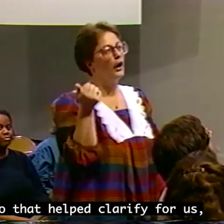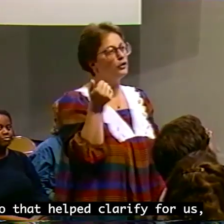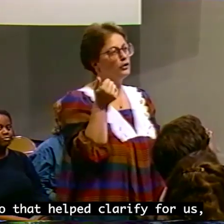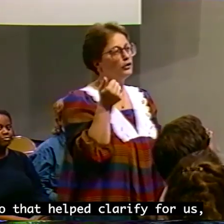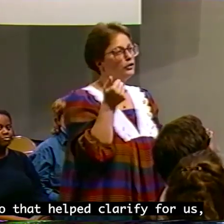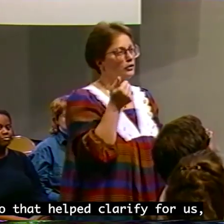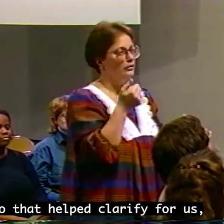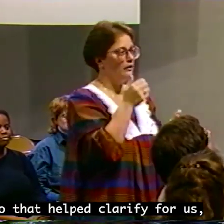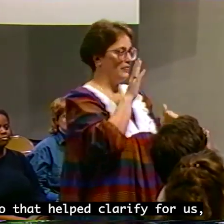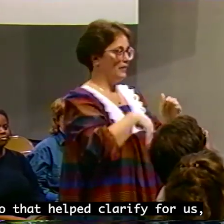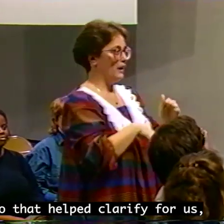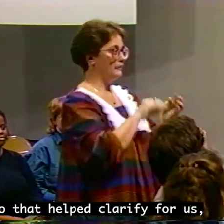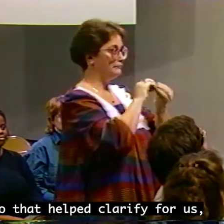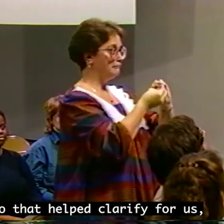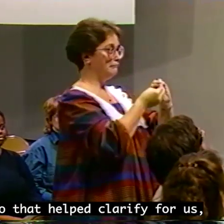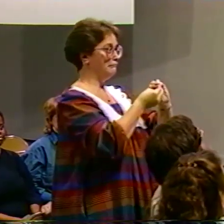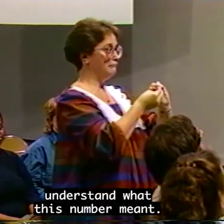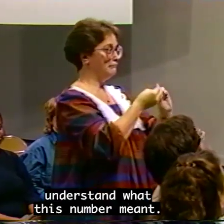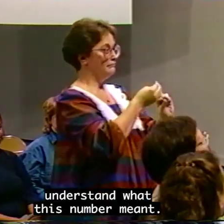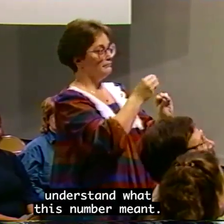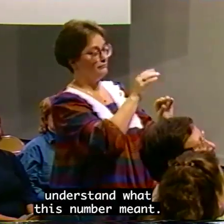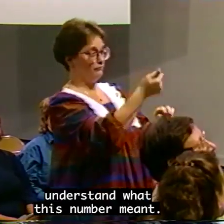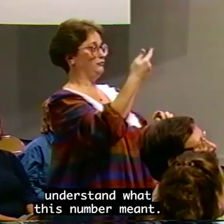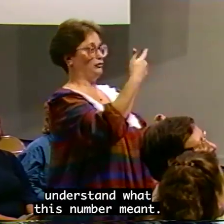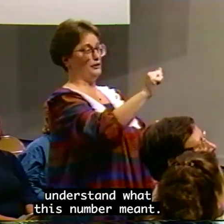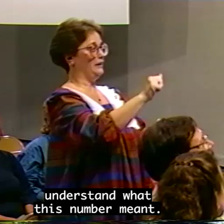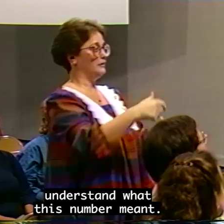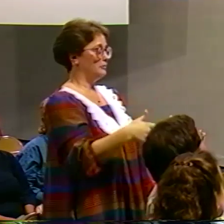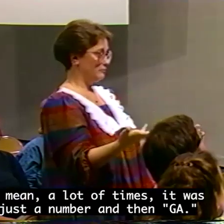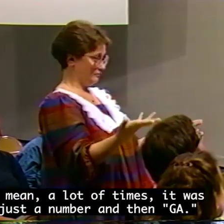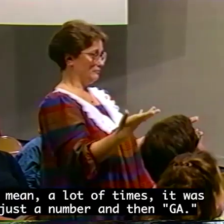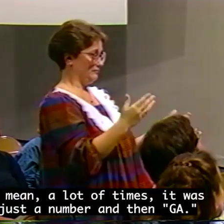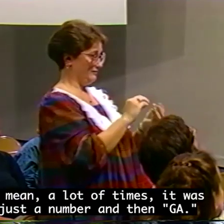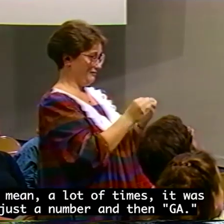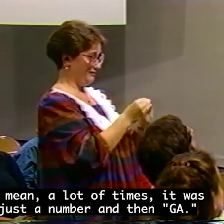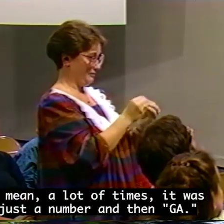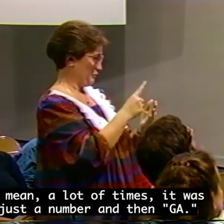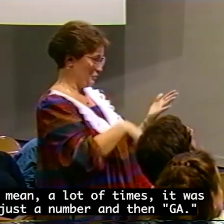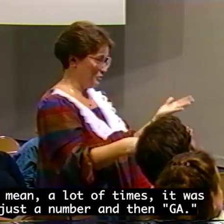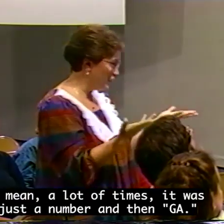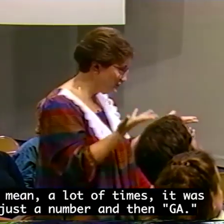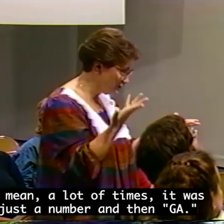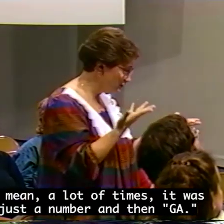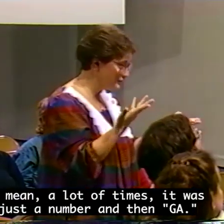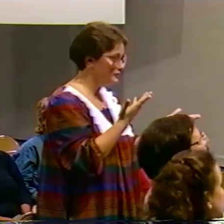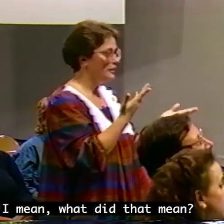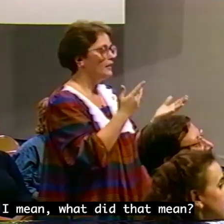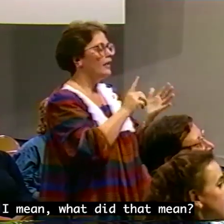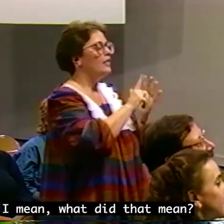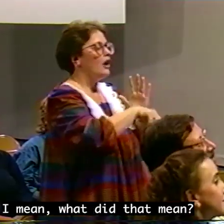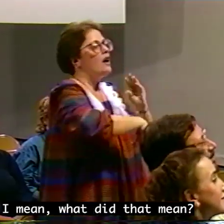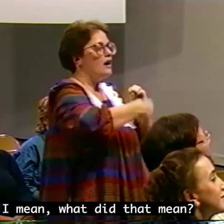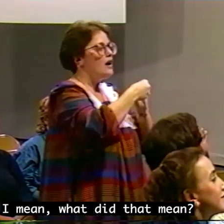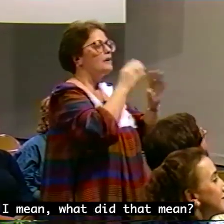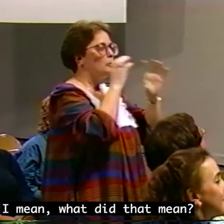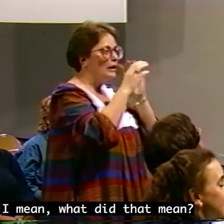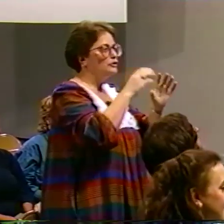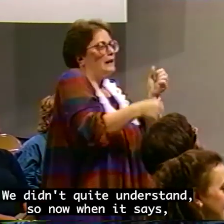So that helped clarify for us, understand what this number meant. I mean, a lot of times it was just a number and then GA. I mean, what did that mean? We didn't